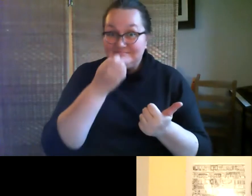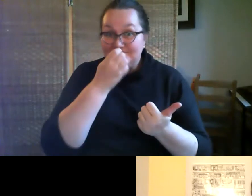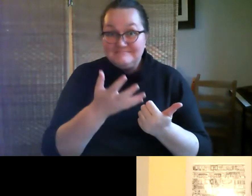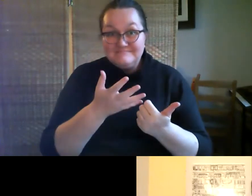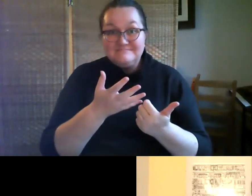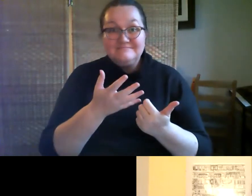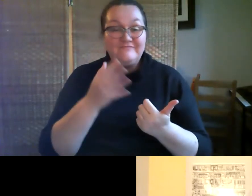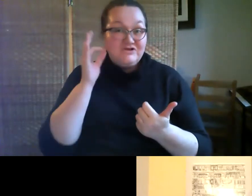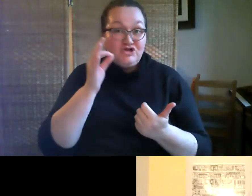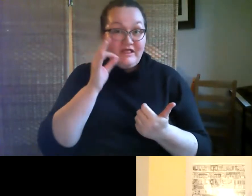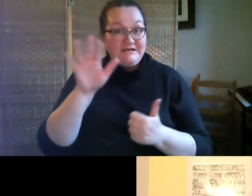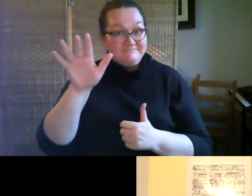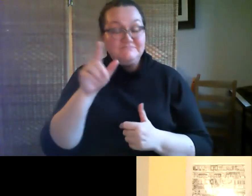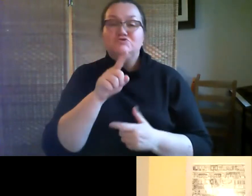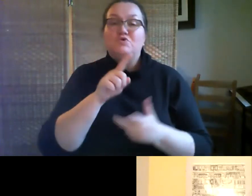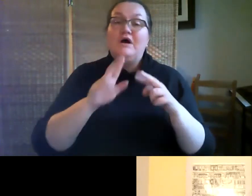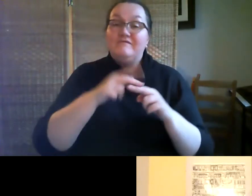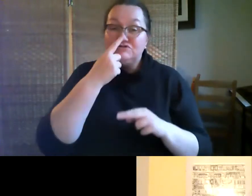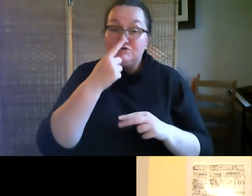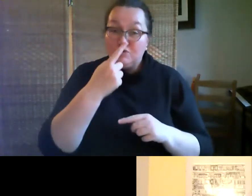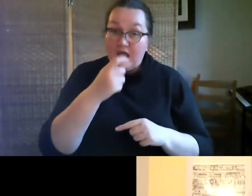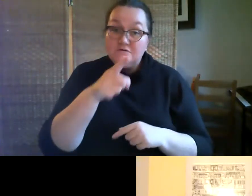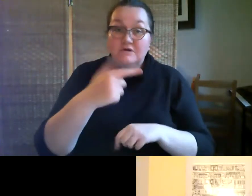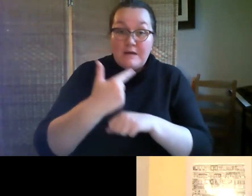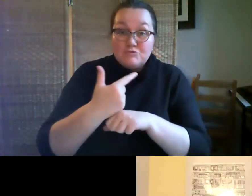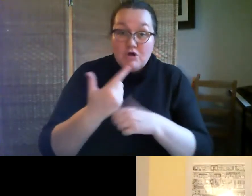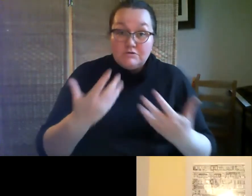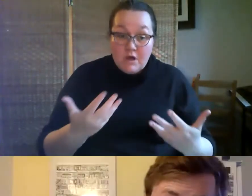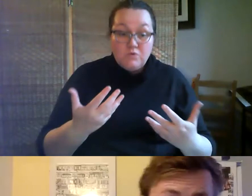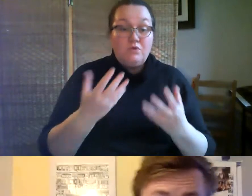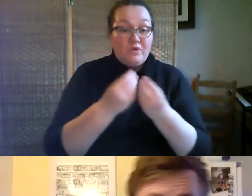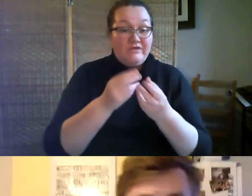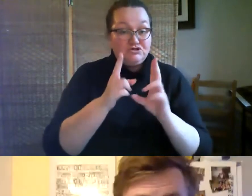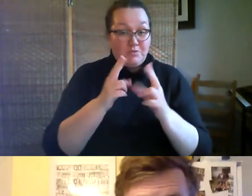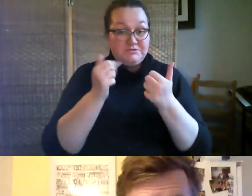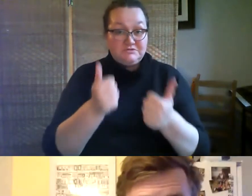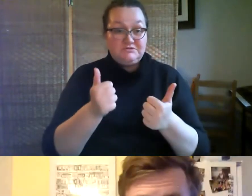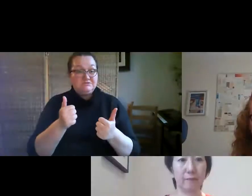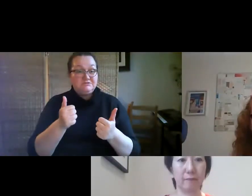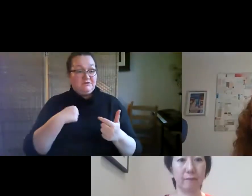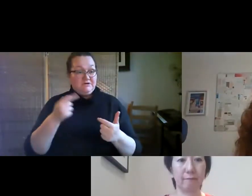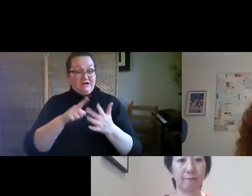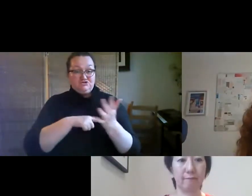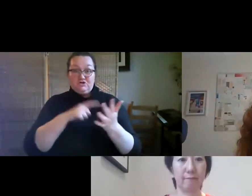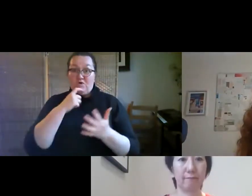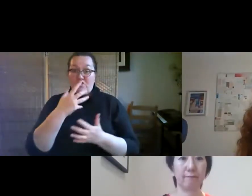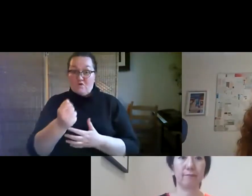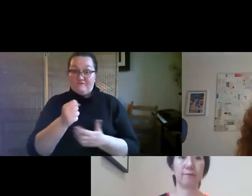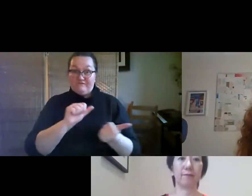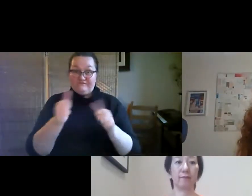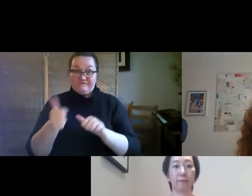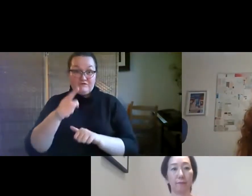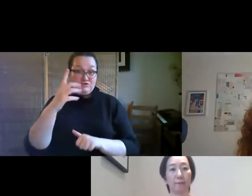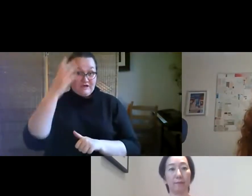Chisato, if you're able to turn on your camera and we'll get started with your presentation. Myself and Judith will turn ours off. And yeah, if you have